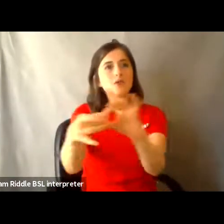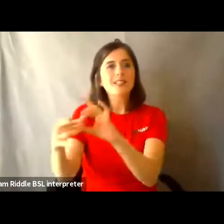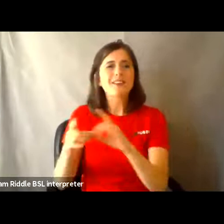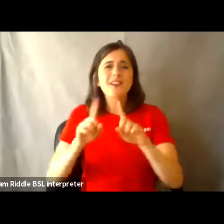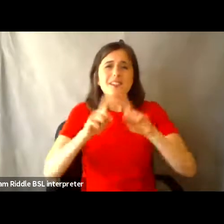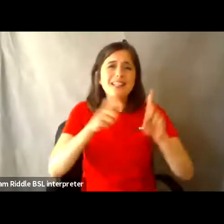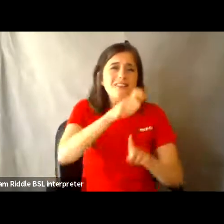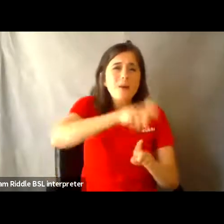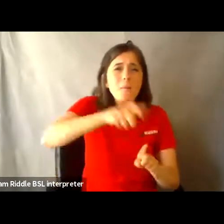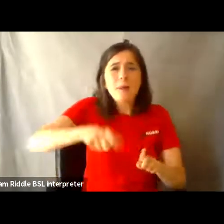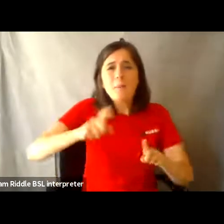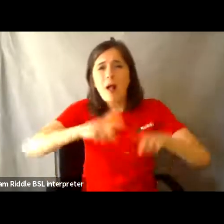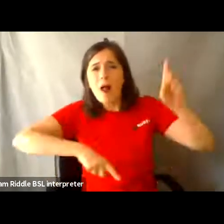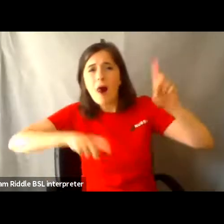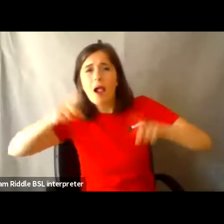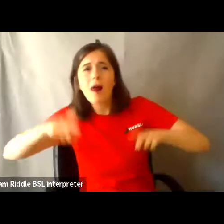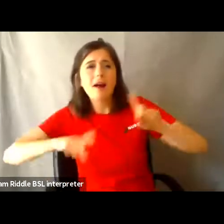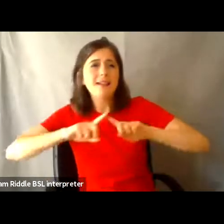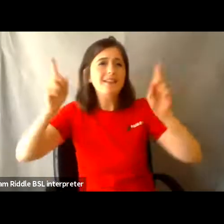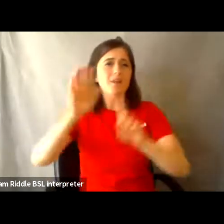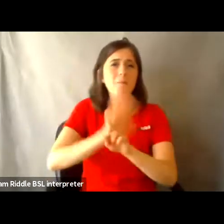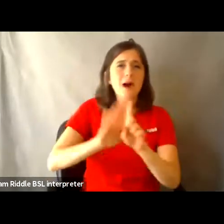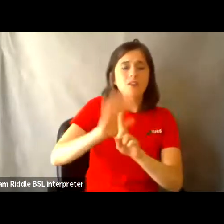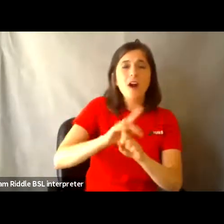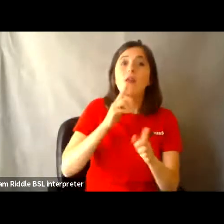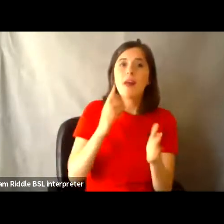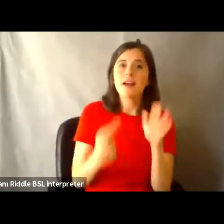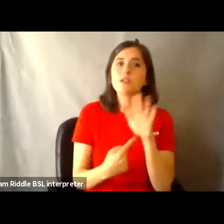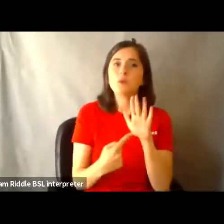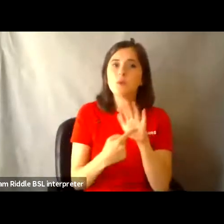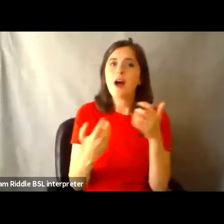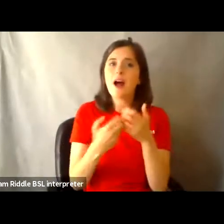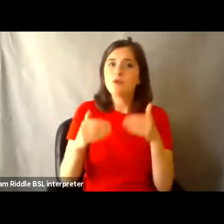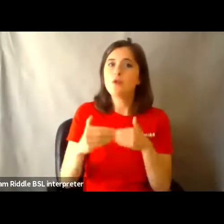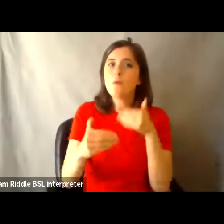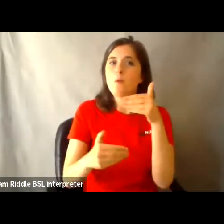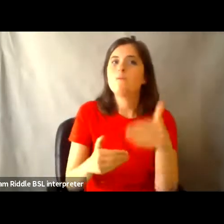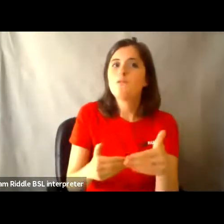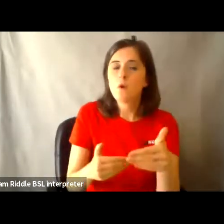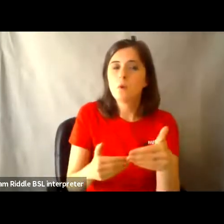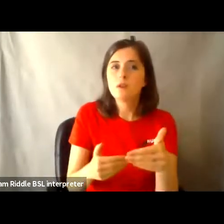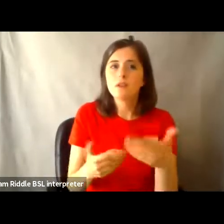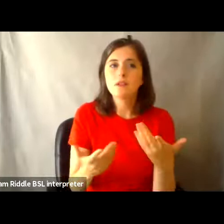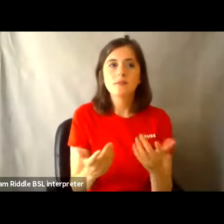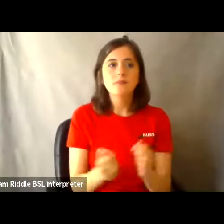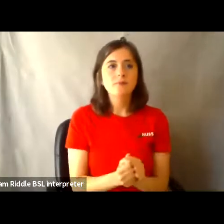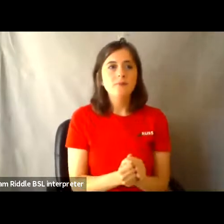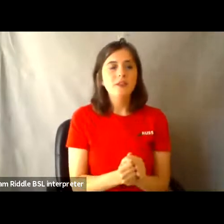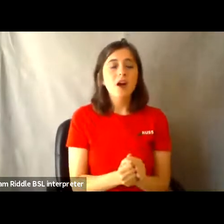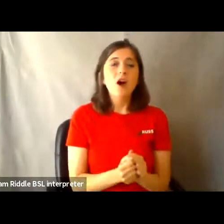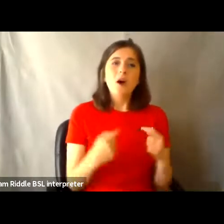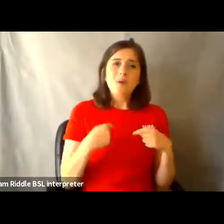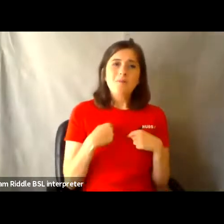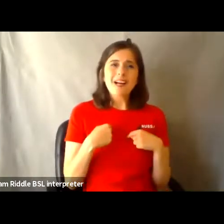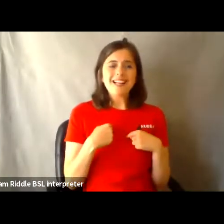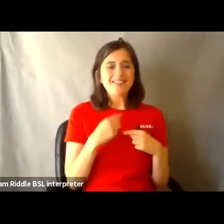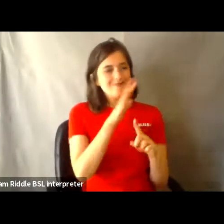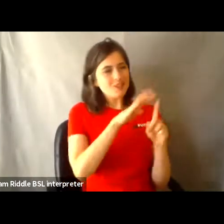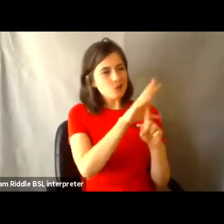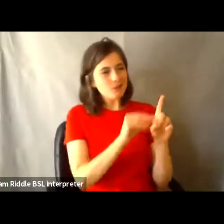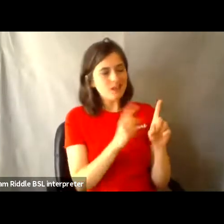that is essential for moving forward. For me, I've always felt much more at home in the capability model that looks at